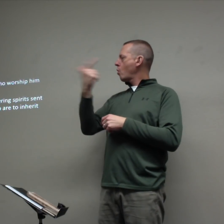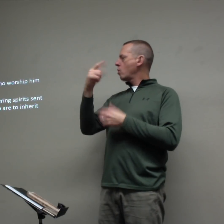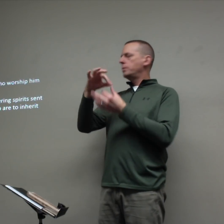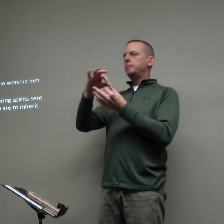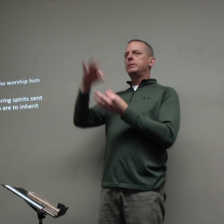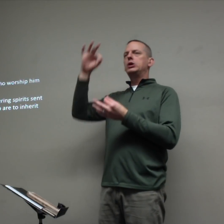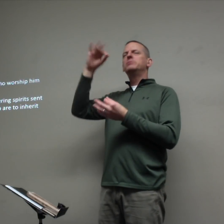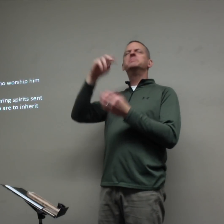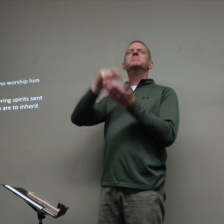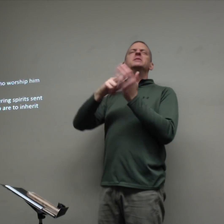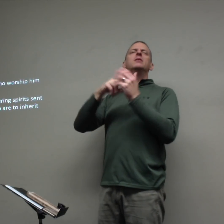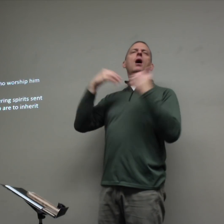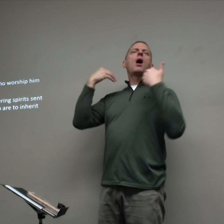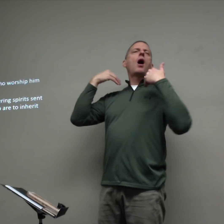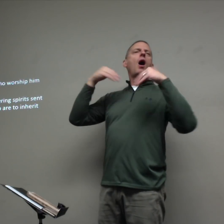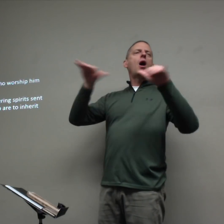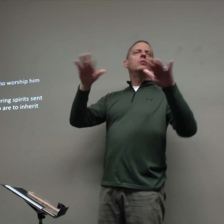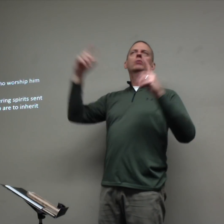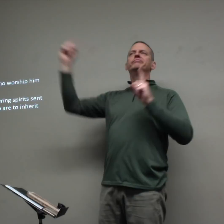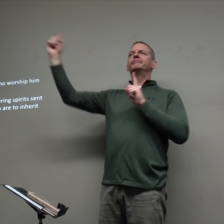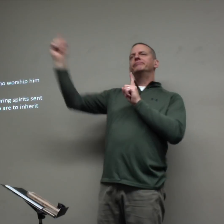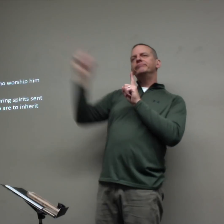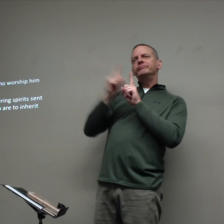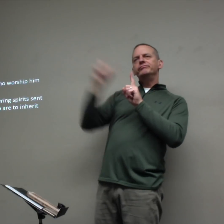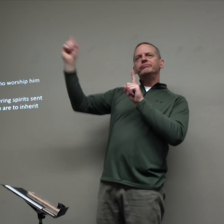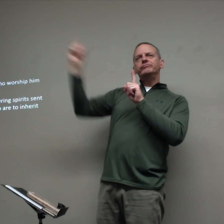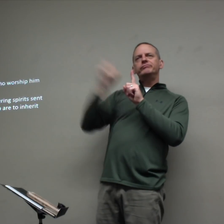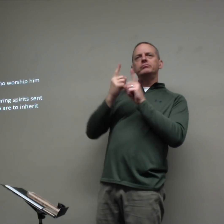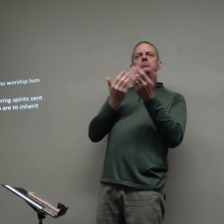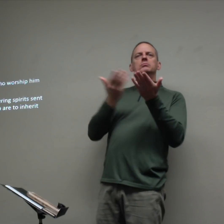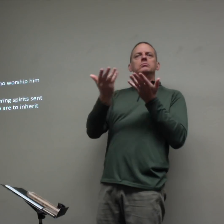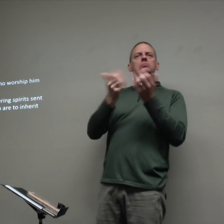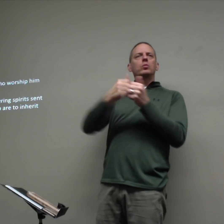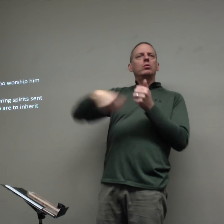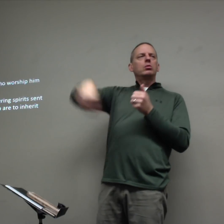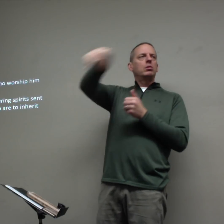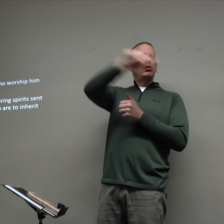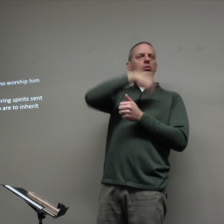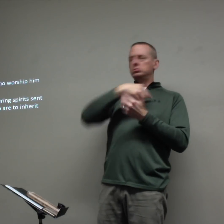Are they not all ministering spirits sent out to serve